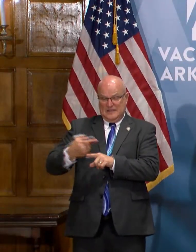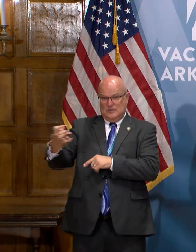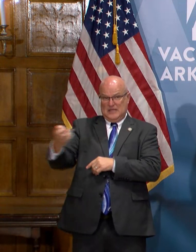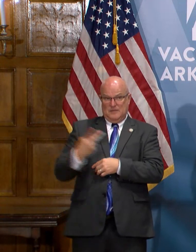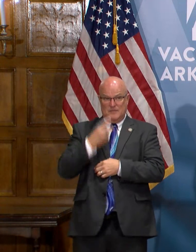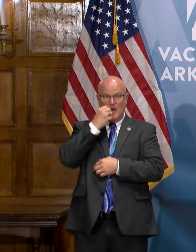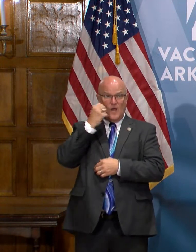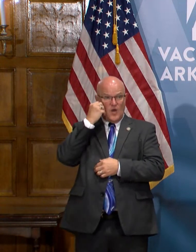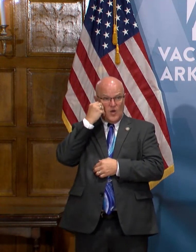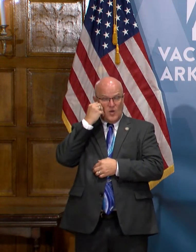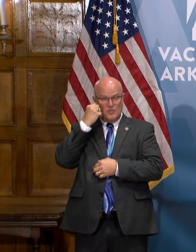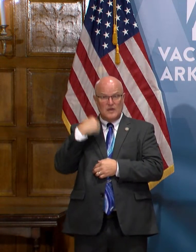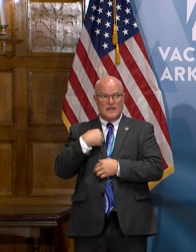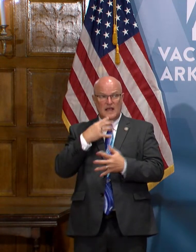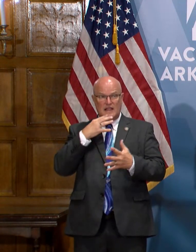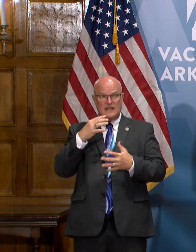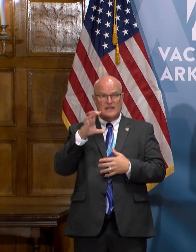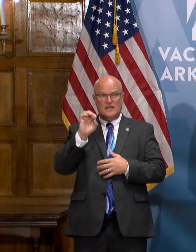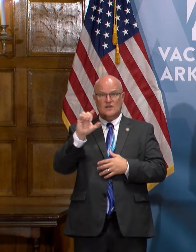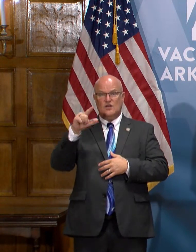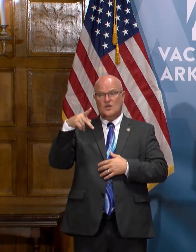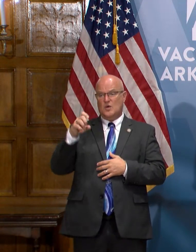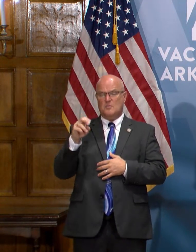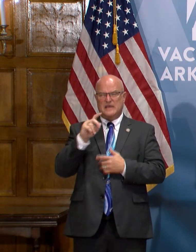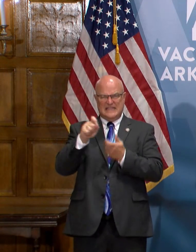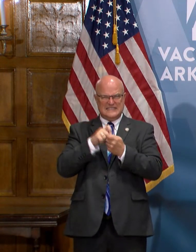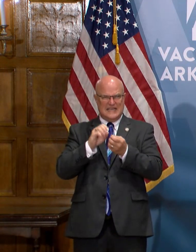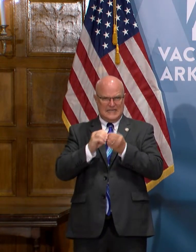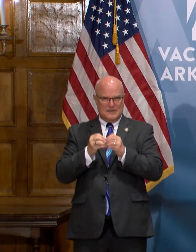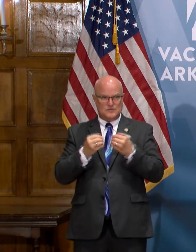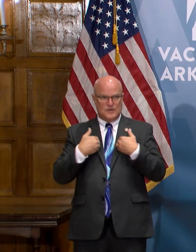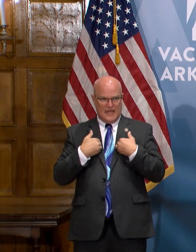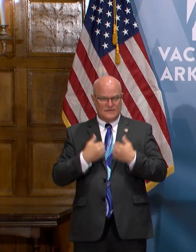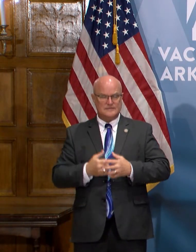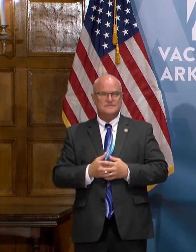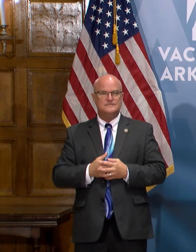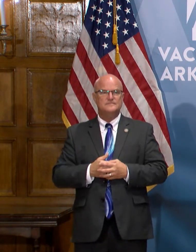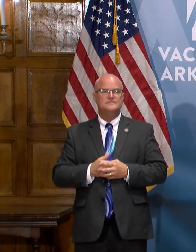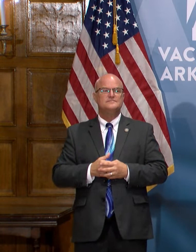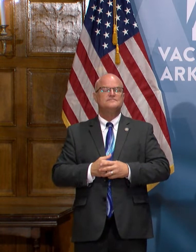and I'll let General Penn give exact numbers that we have.